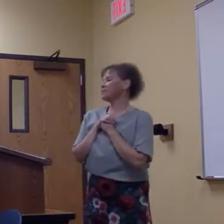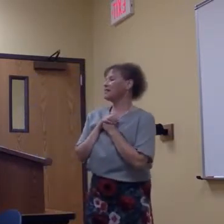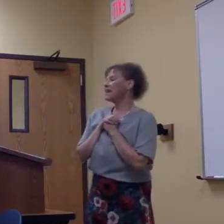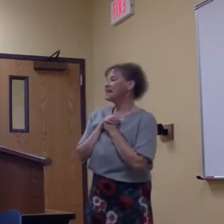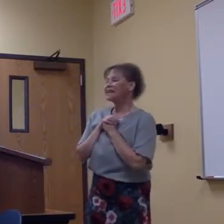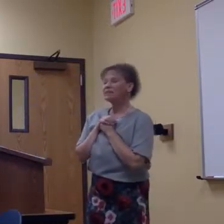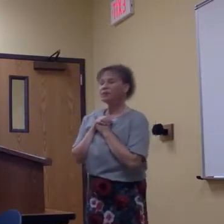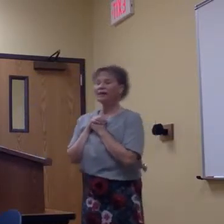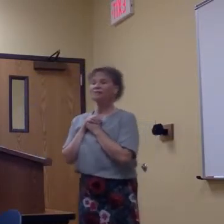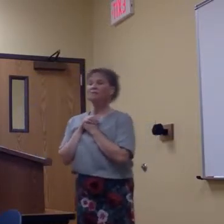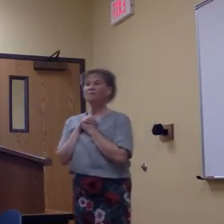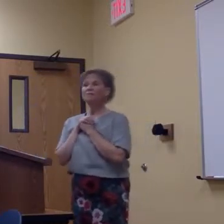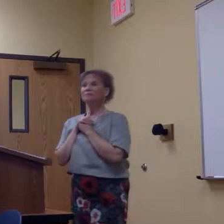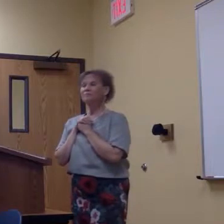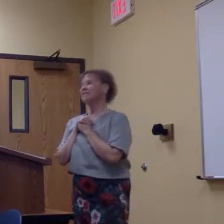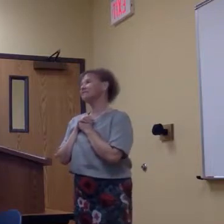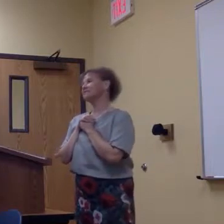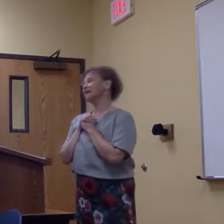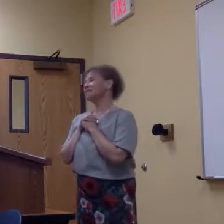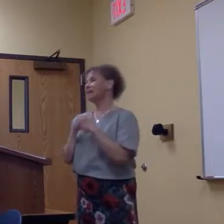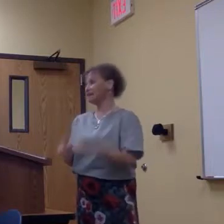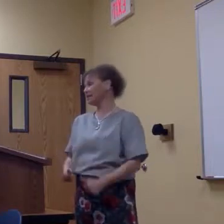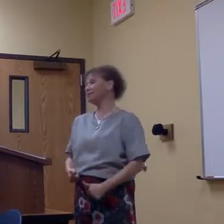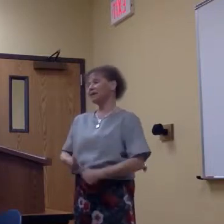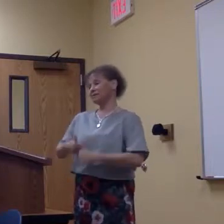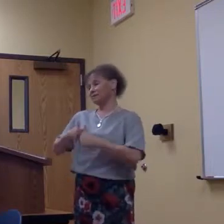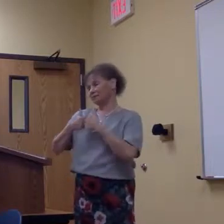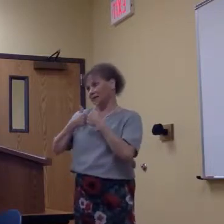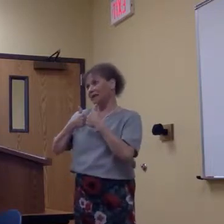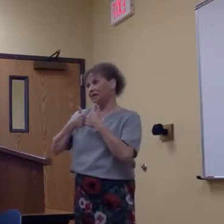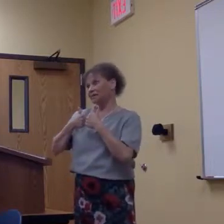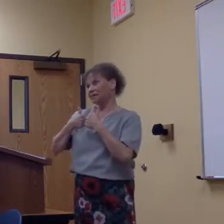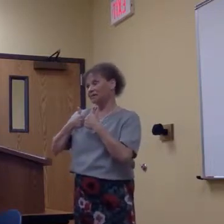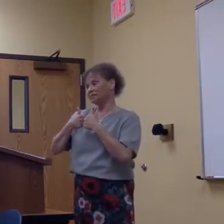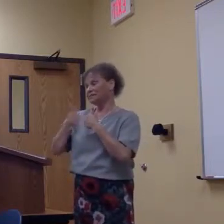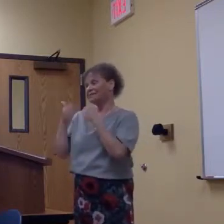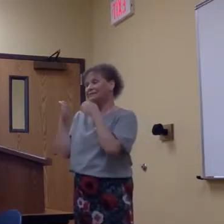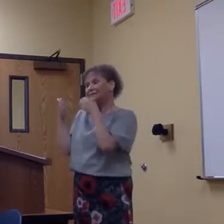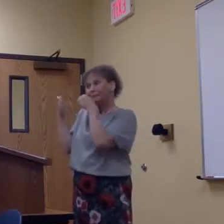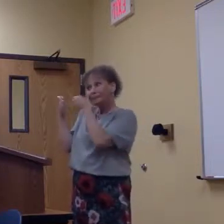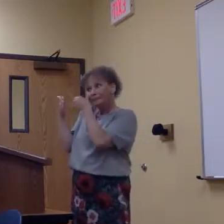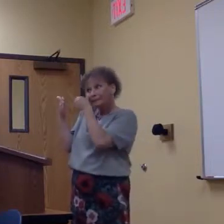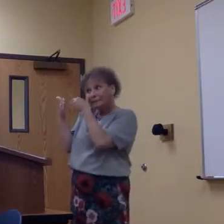That next one, he is saying that he lives